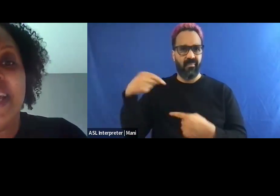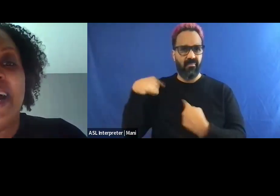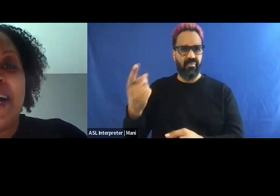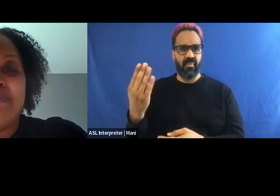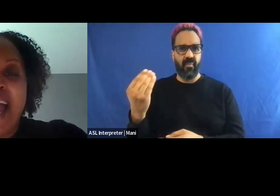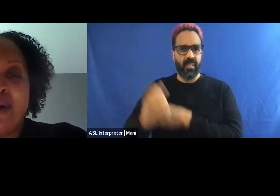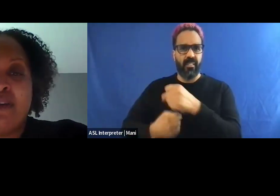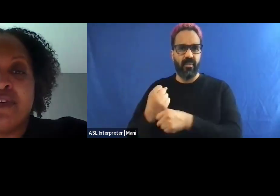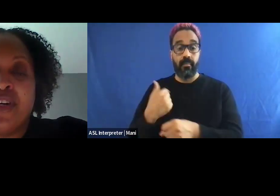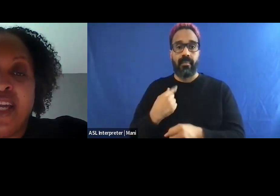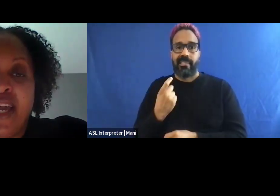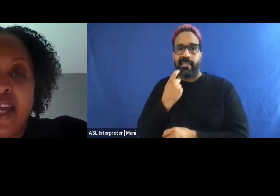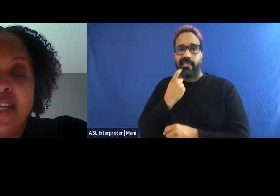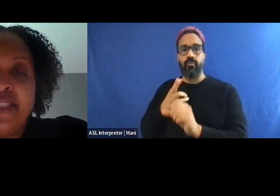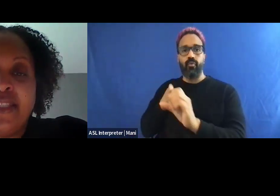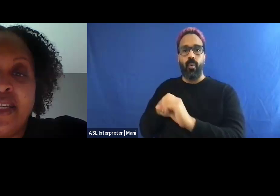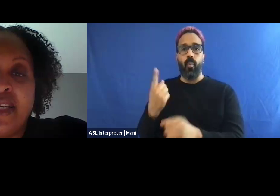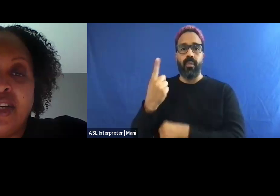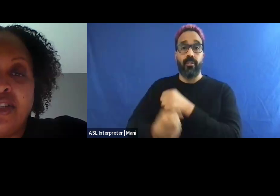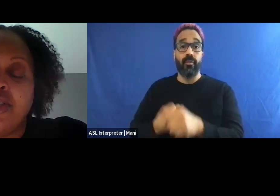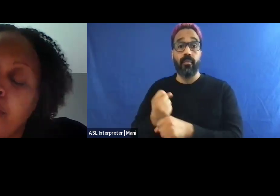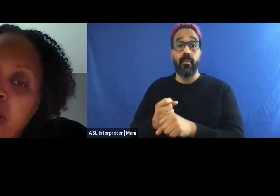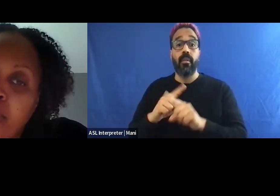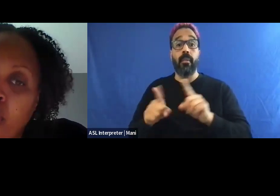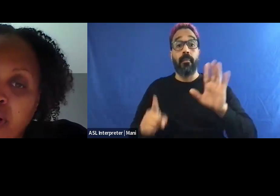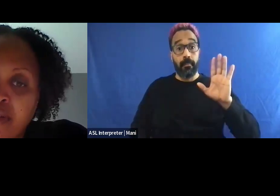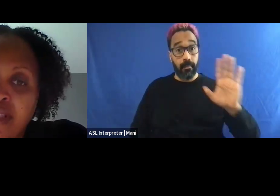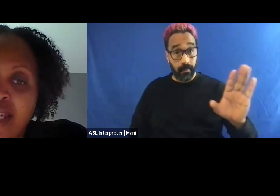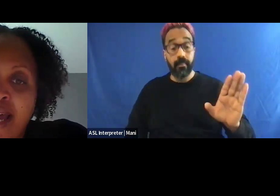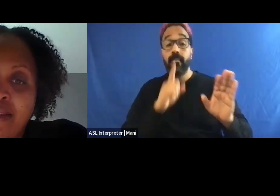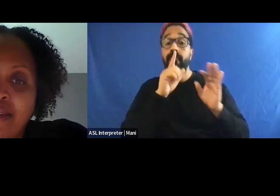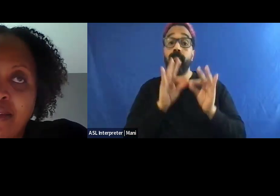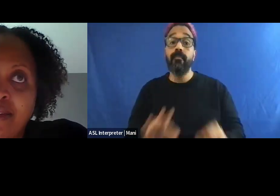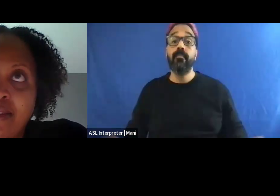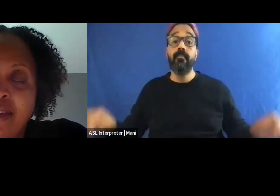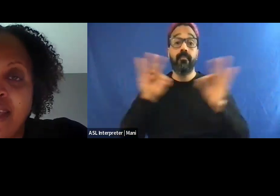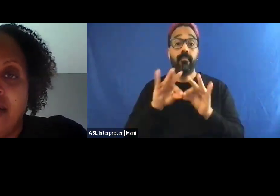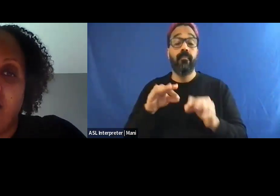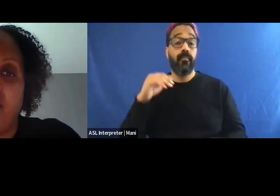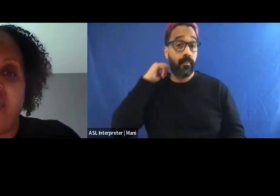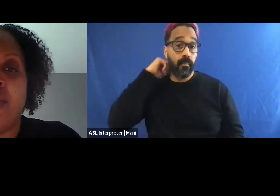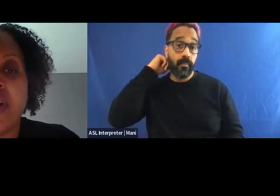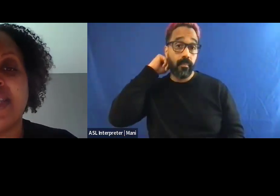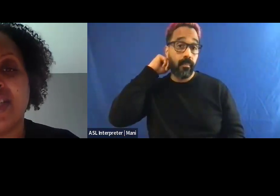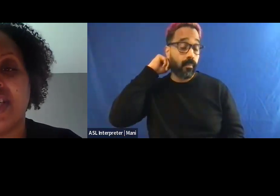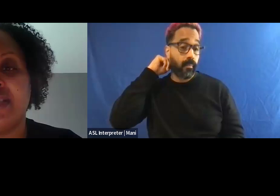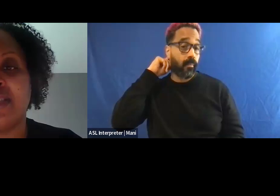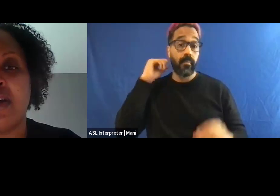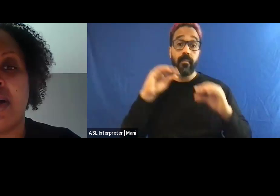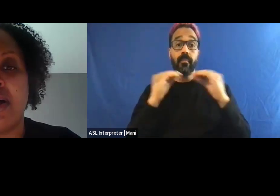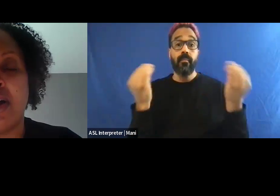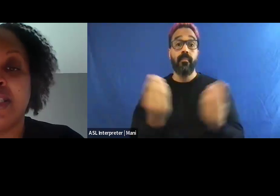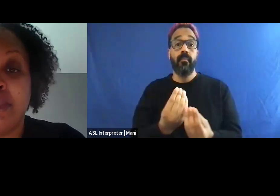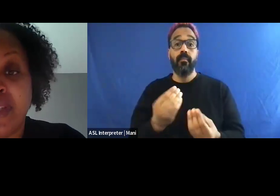one. However, it is super important that that